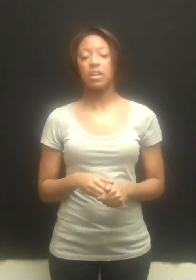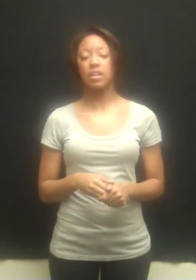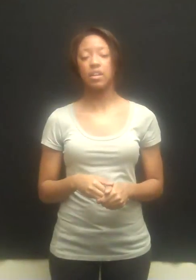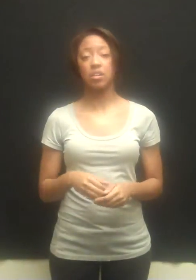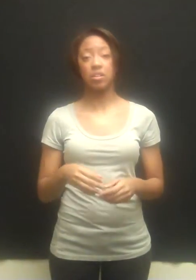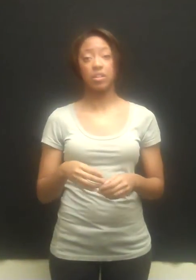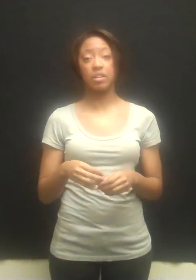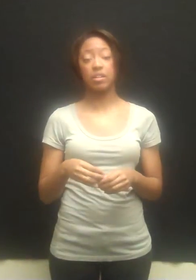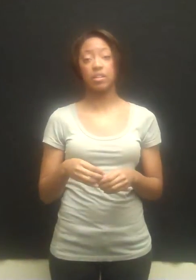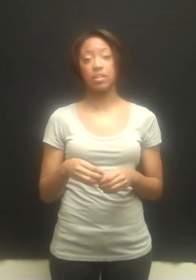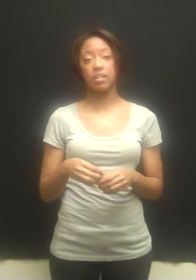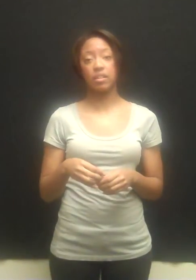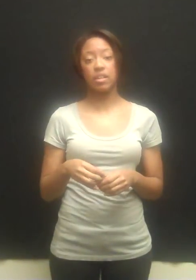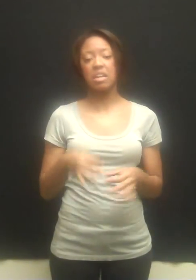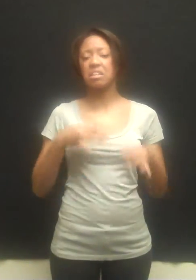means, as you can see here.